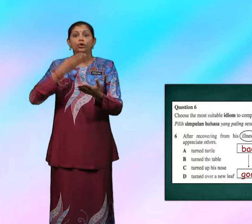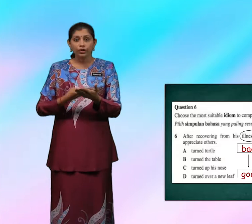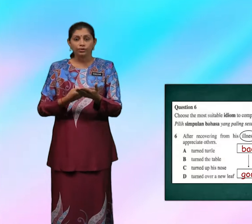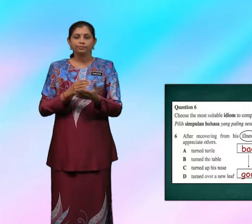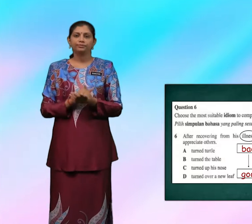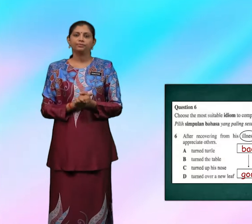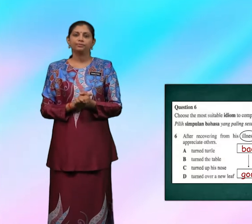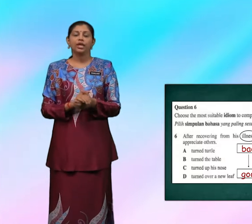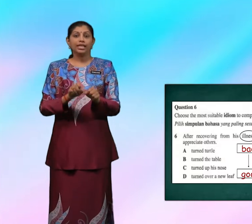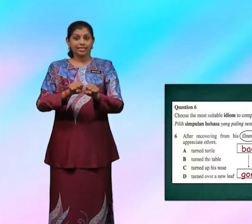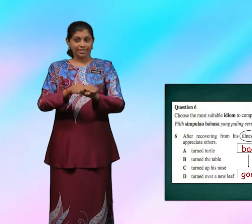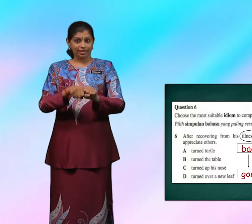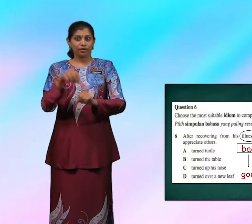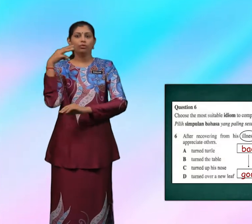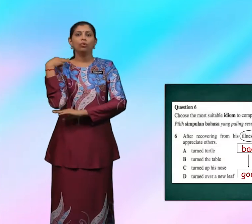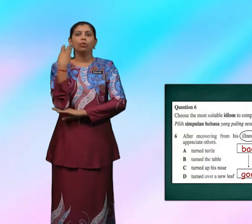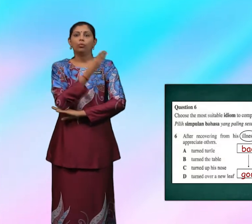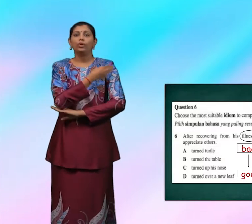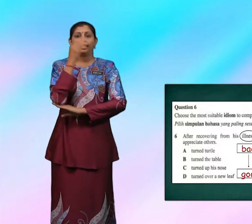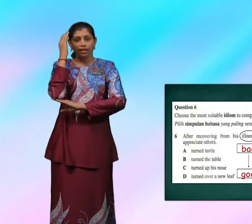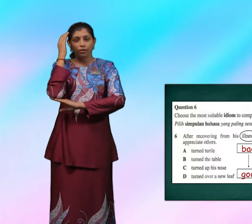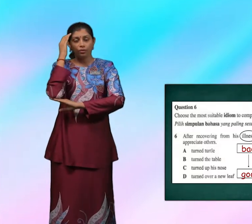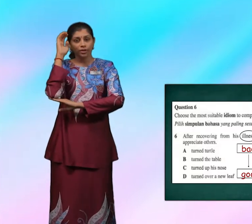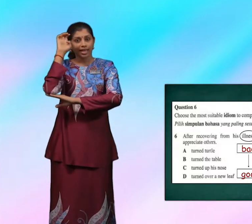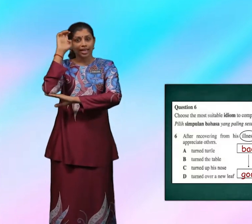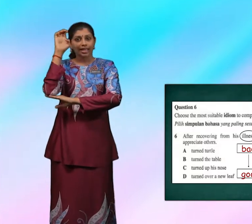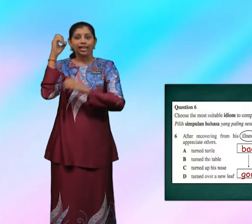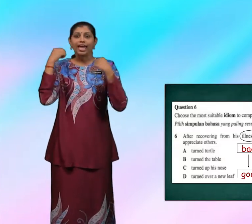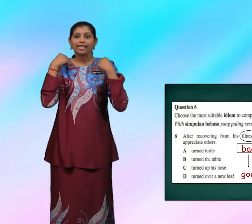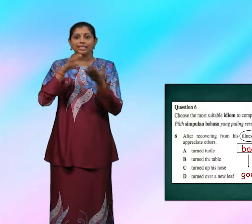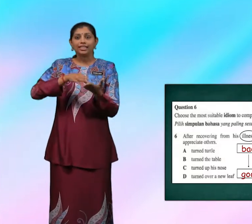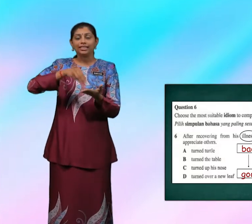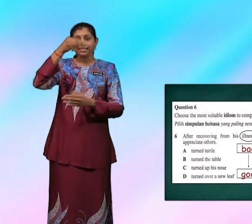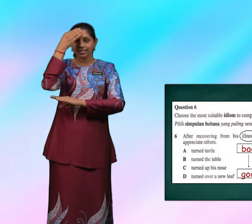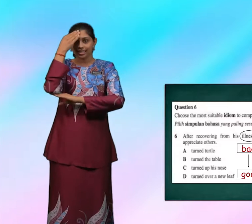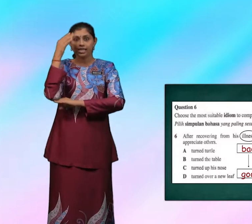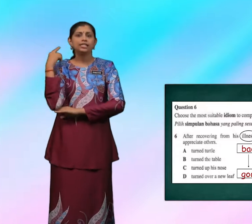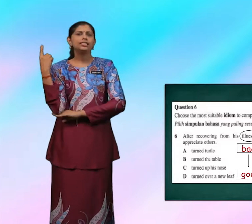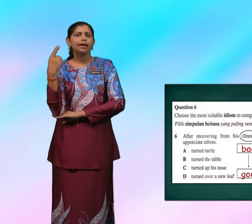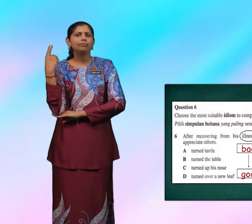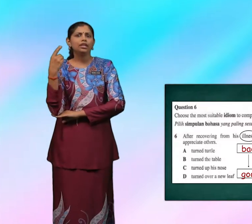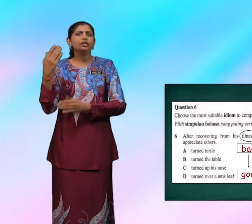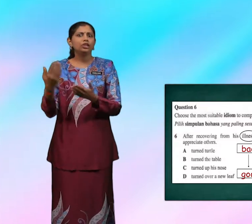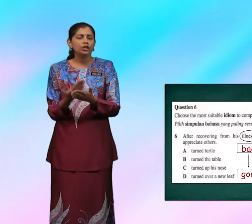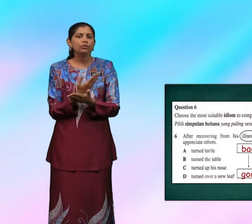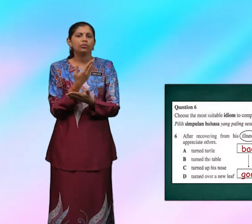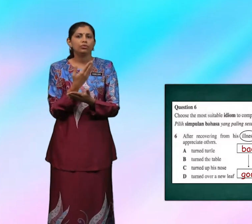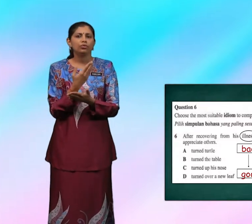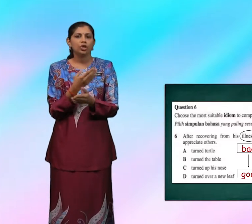good. So, we know he has learned something new.